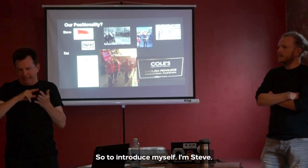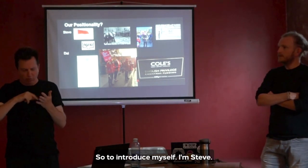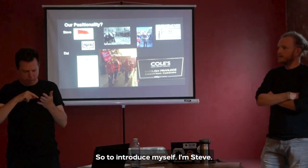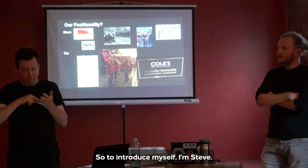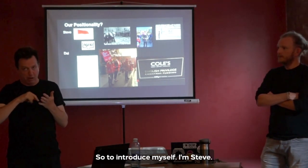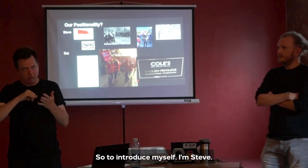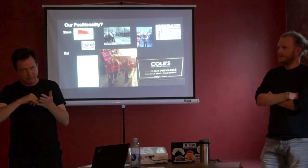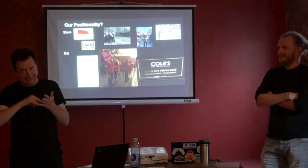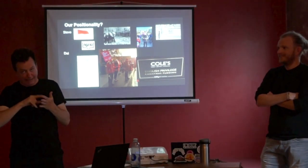I'm Steve.